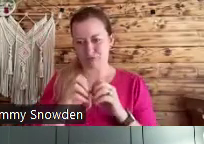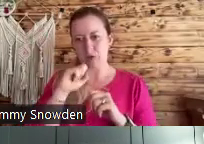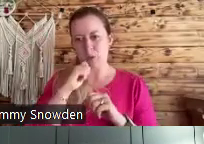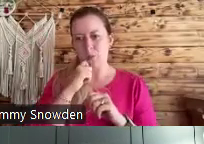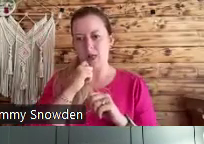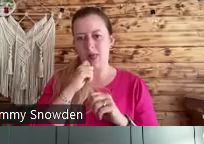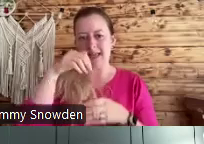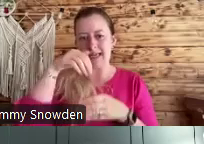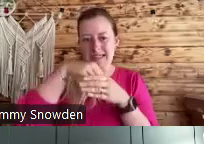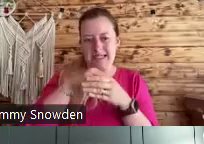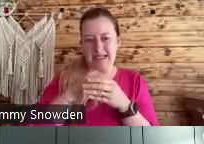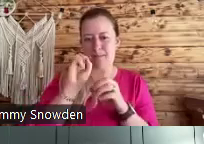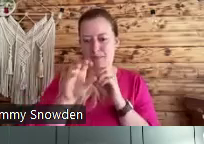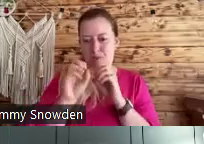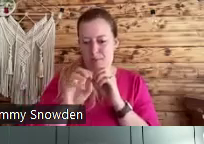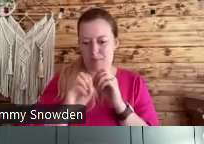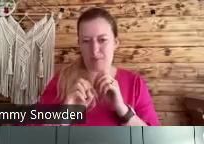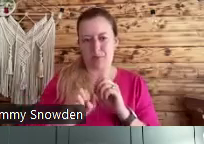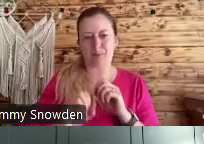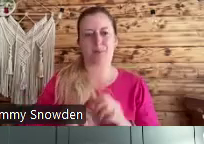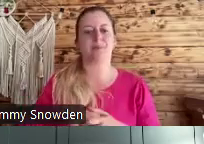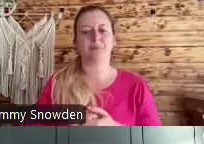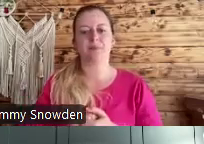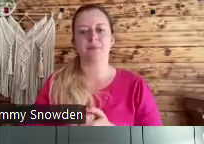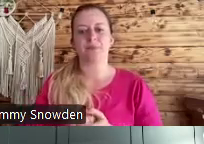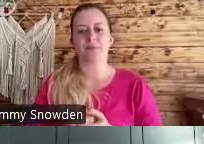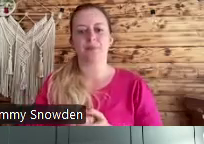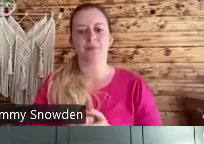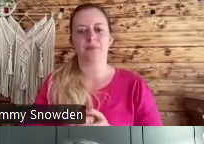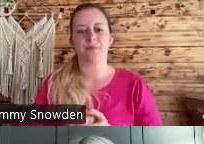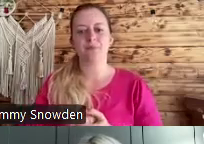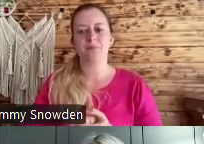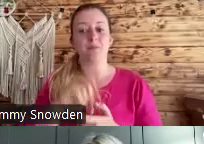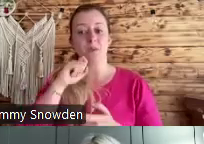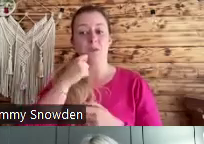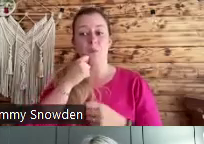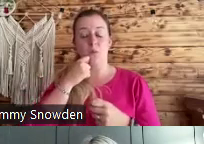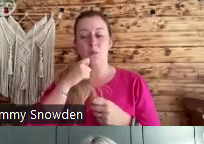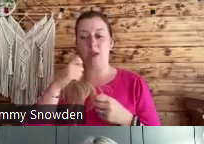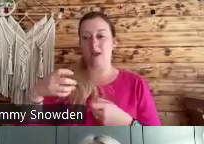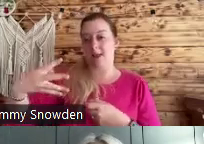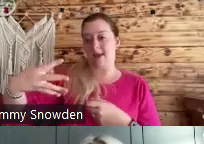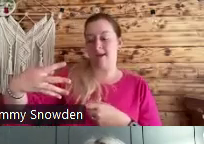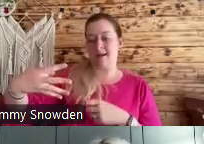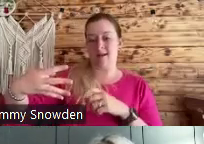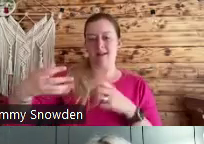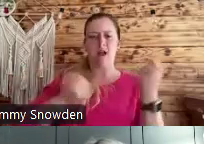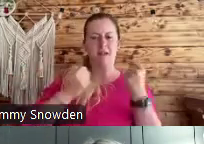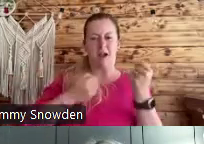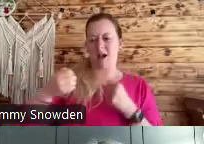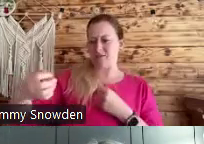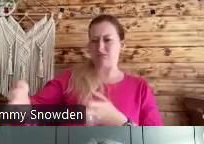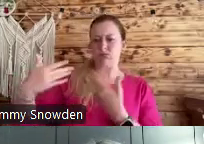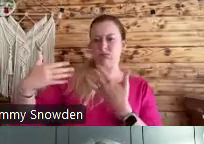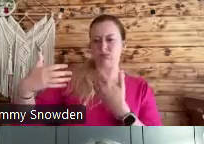take our essential oils where we go, pop it onto there, and then it will clip onto our little fan thing on our car, and